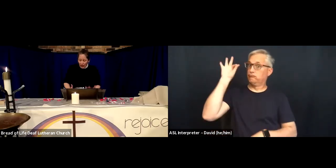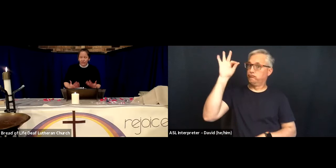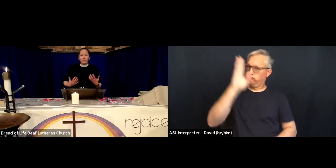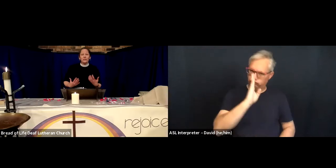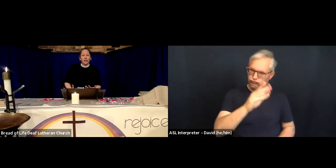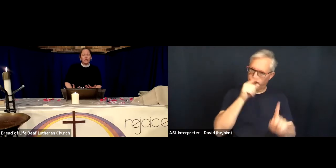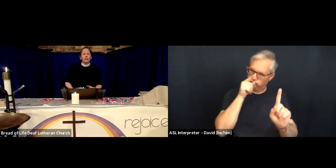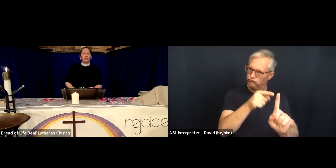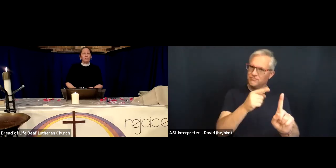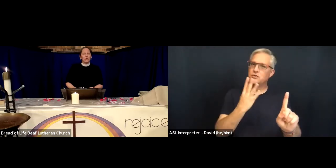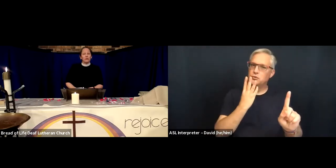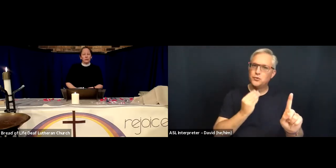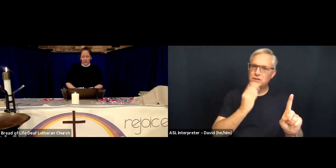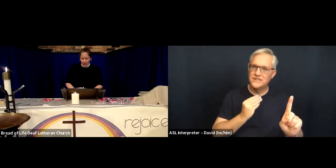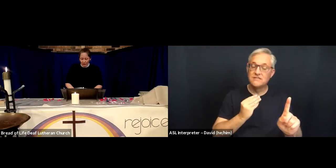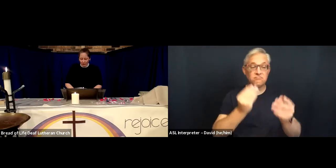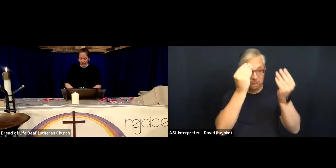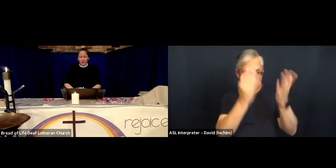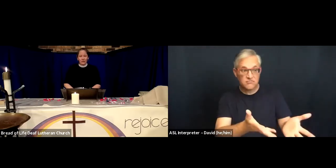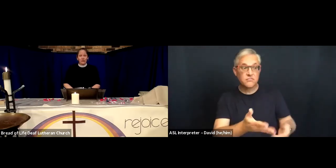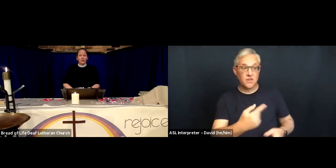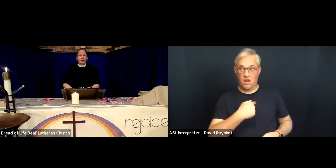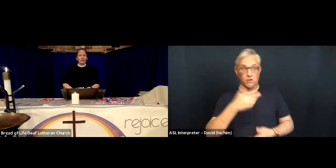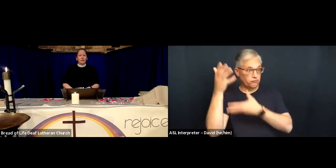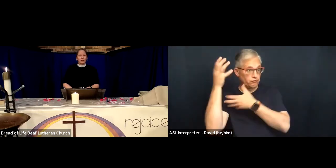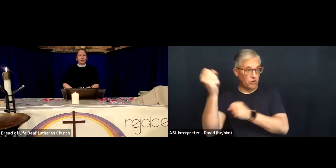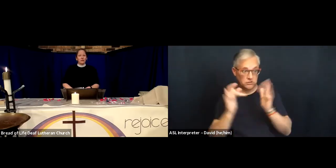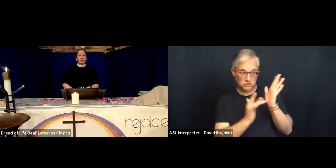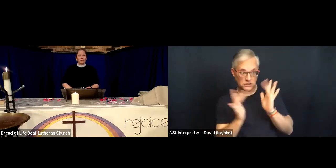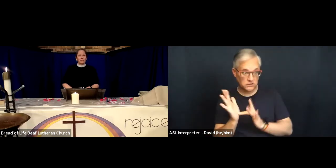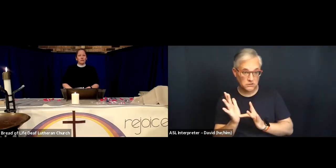been life-changing for Peter himself.